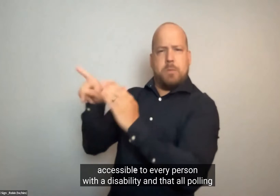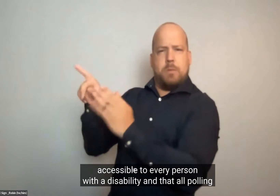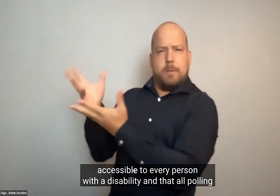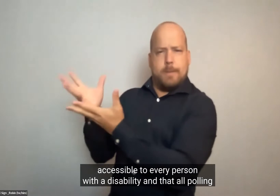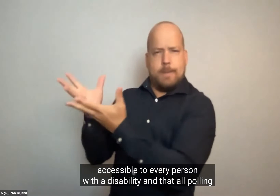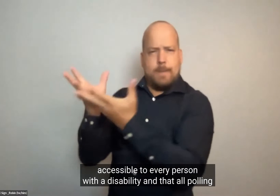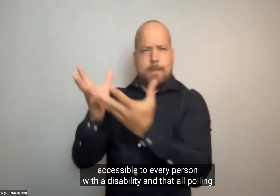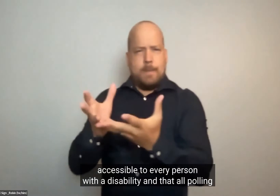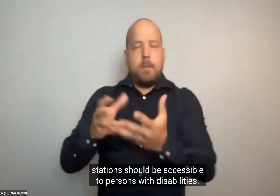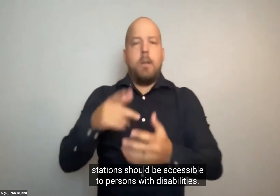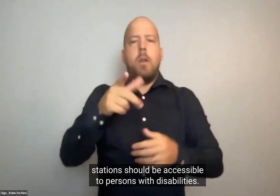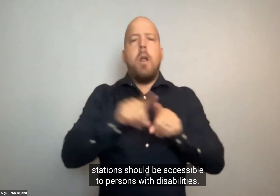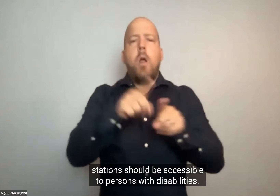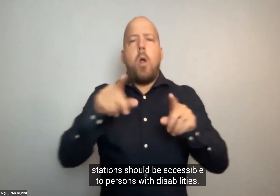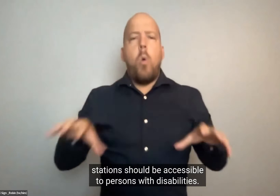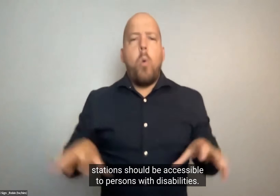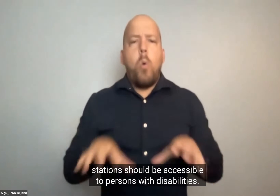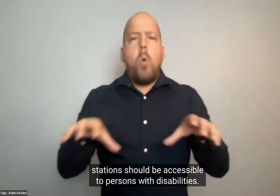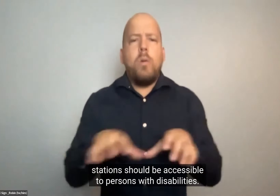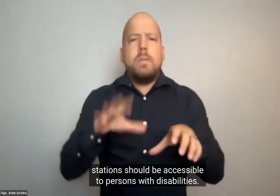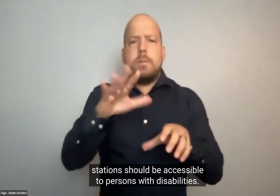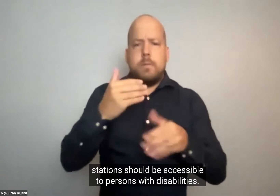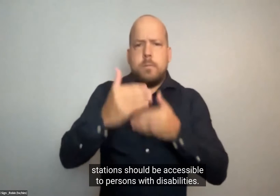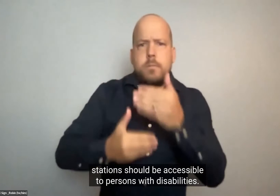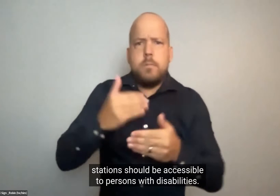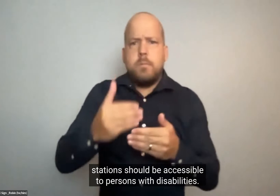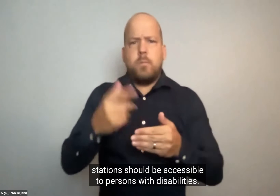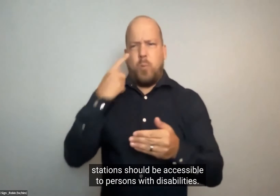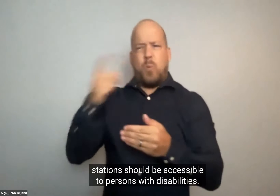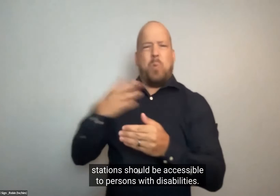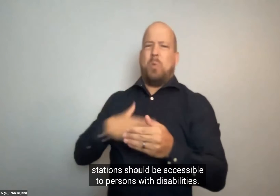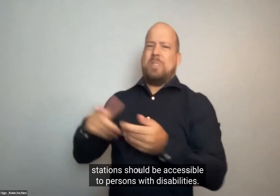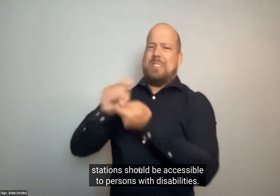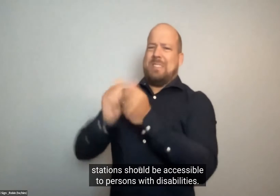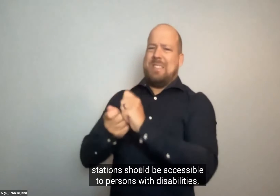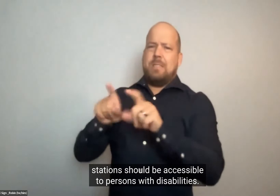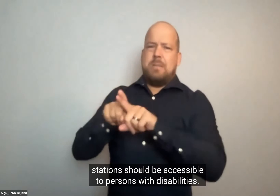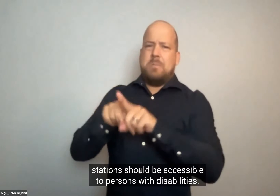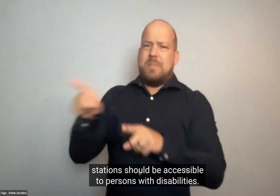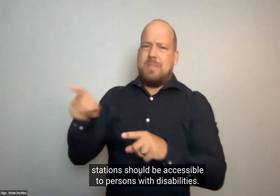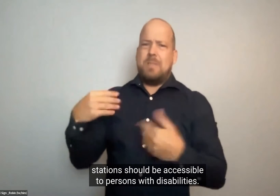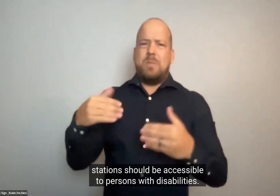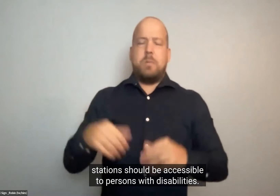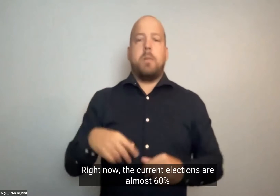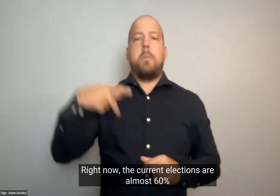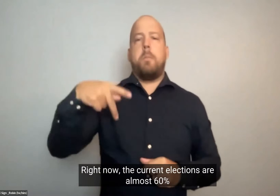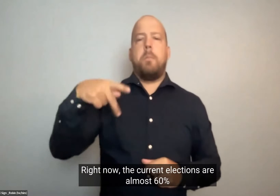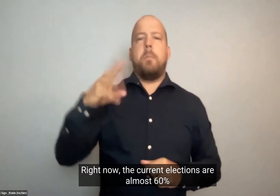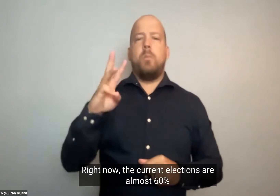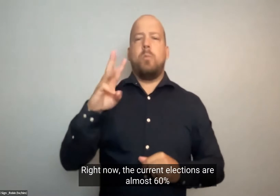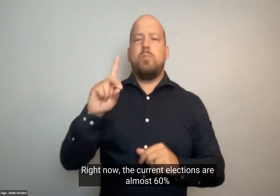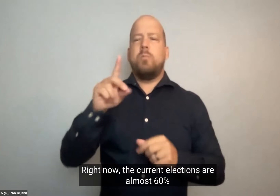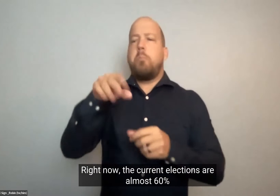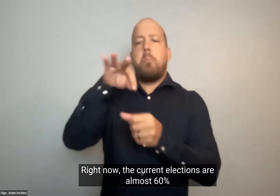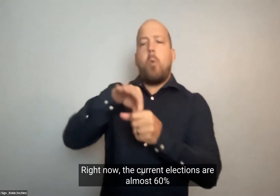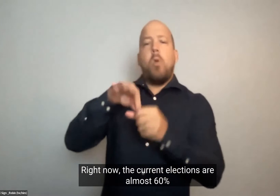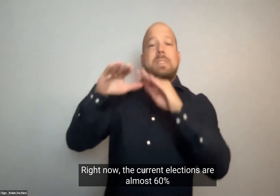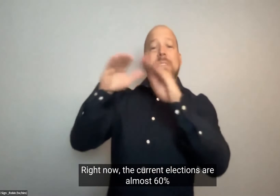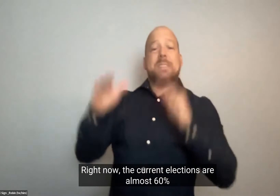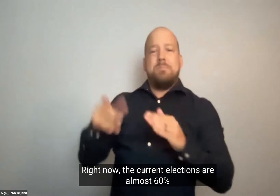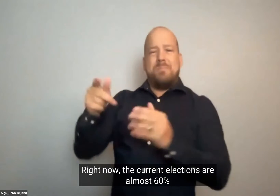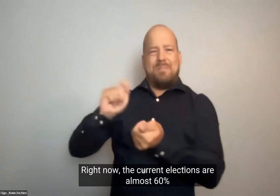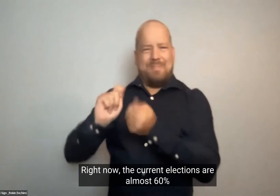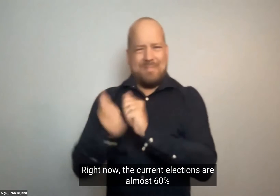disability, and that all polling stations should be accessible to persons with disabilities. Right now, the